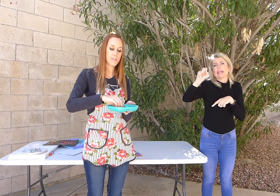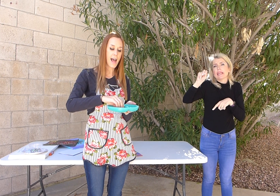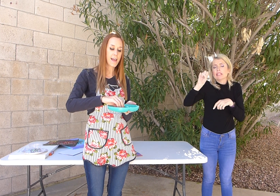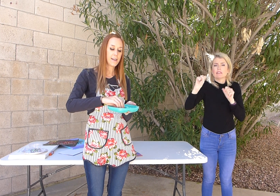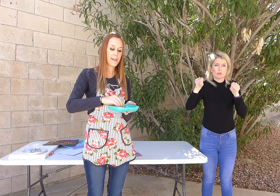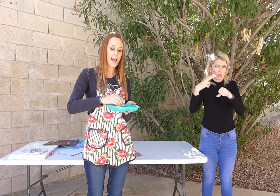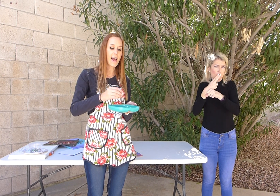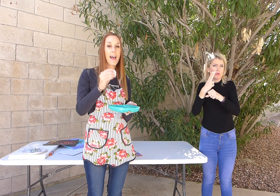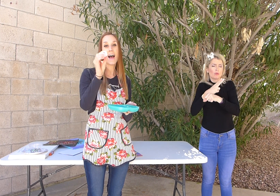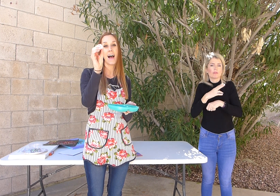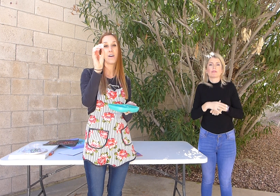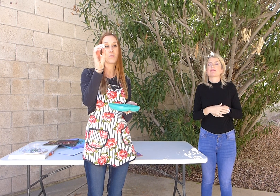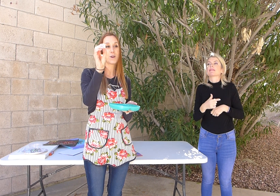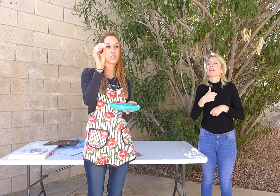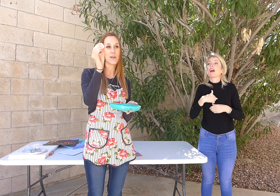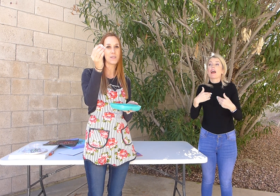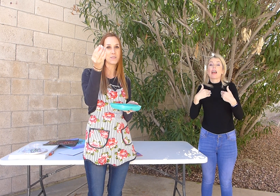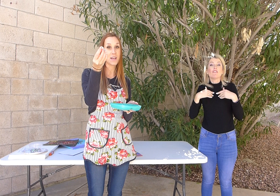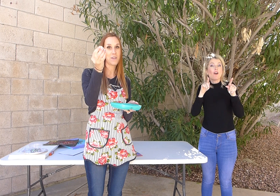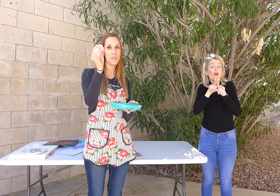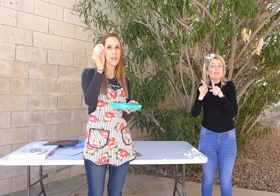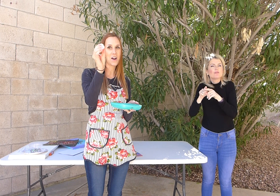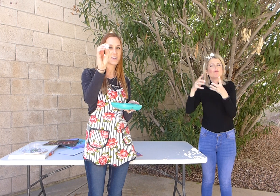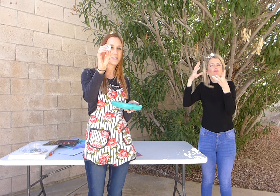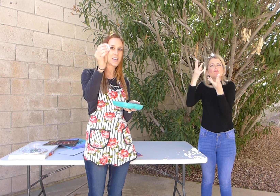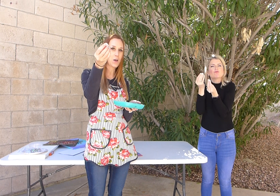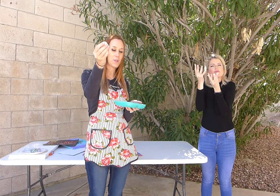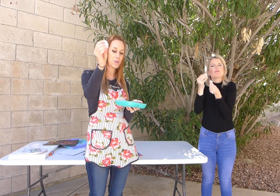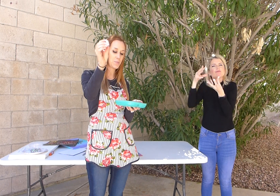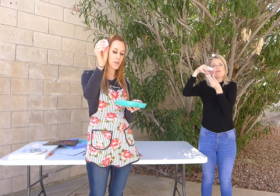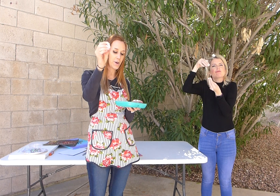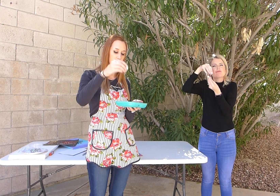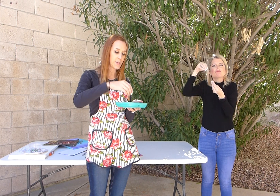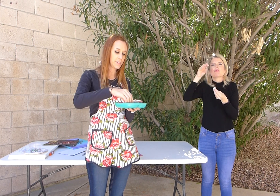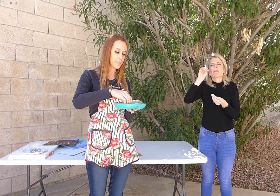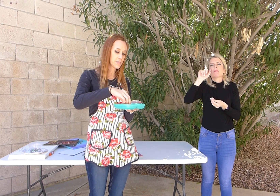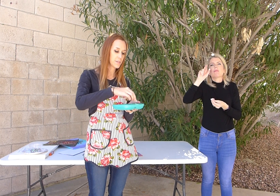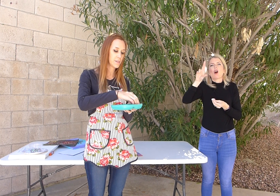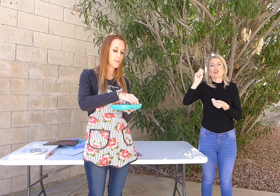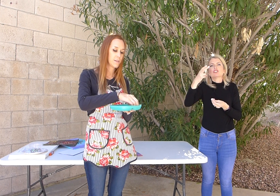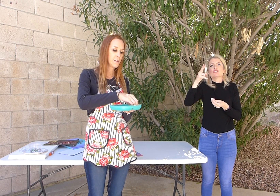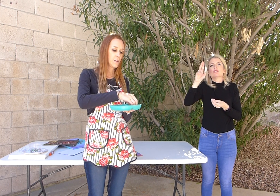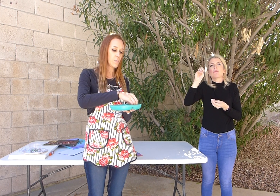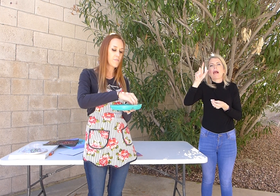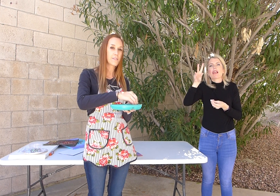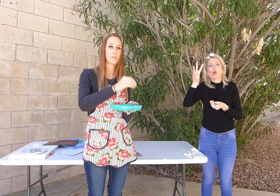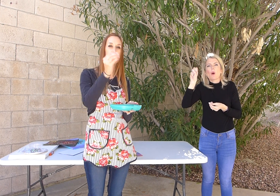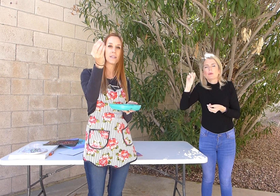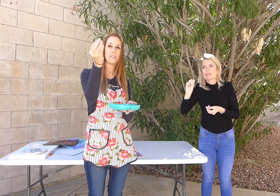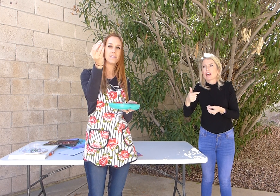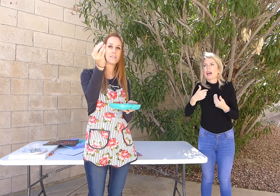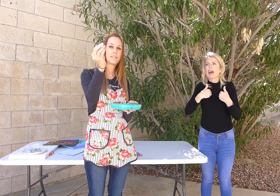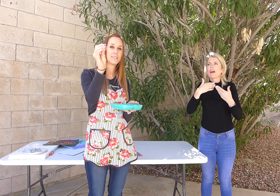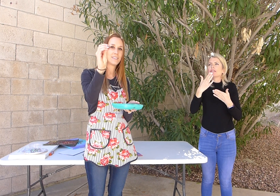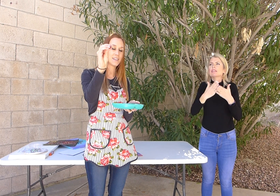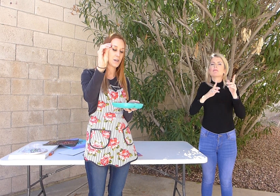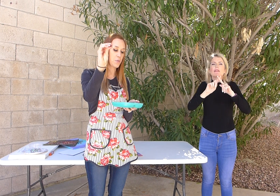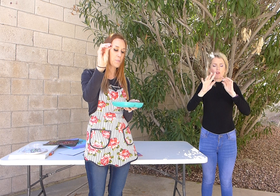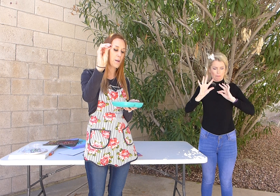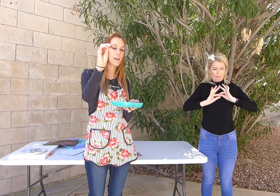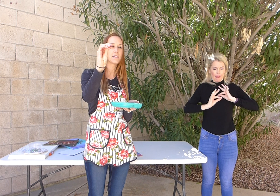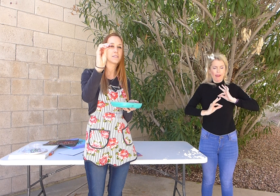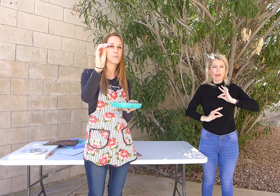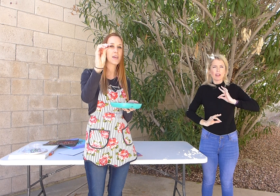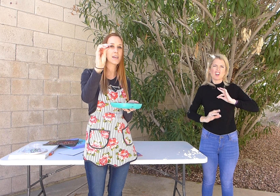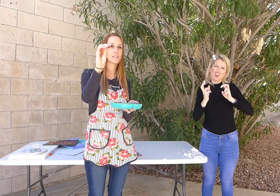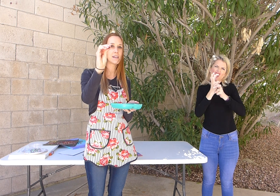could use that. I have marshmallows. They got really hard and stale, but little mini marshmallows. We found some buttons. I know